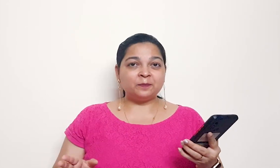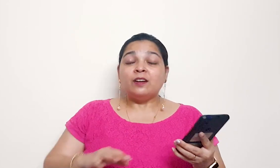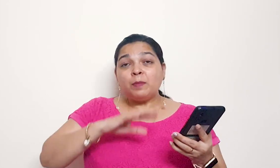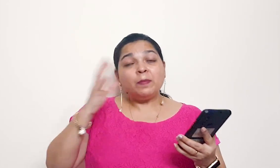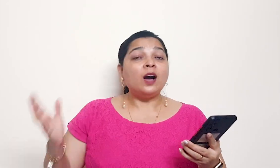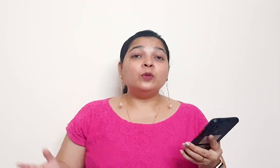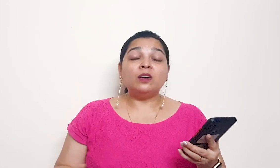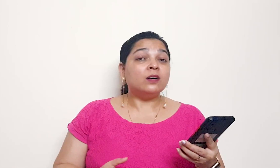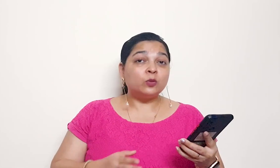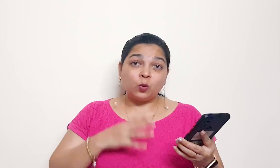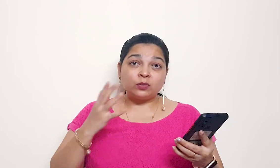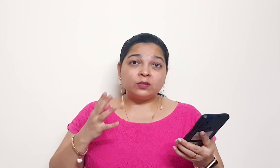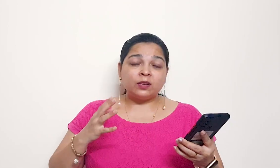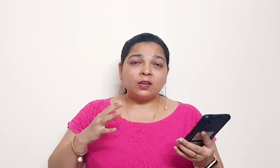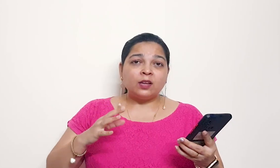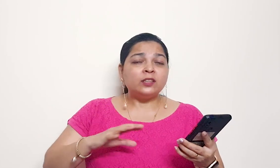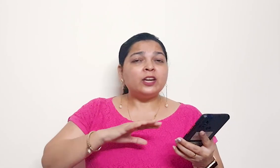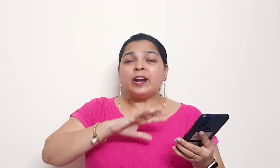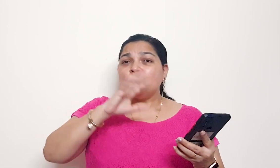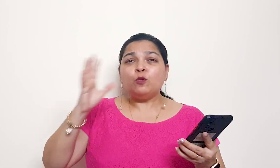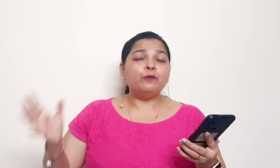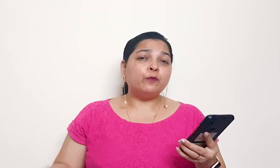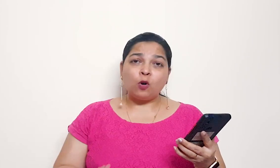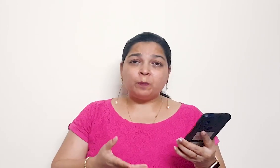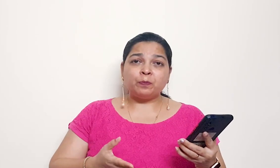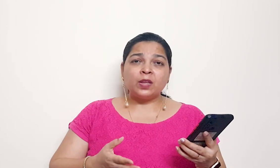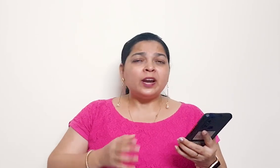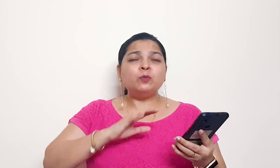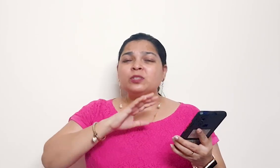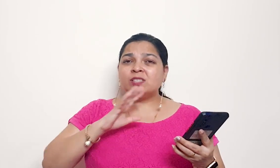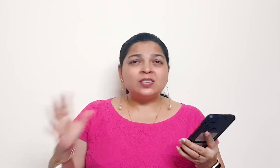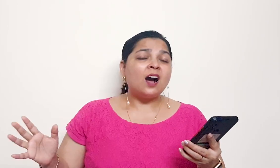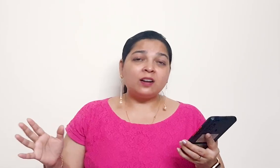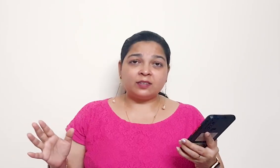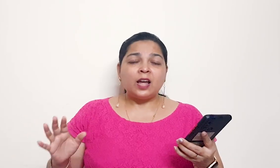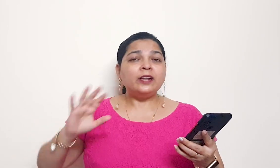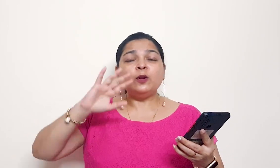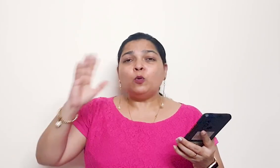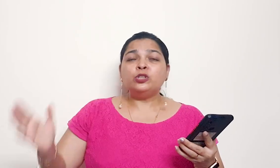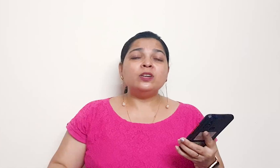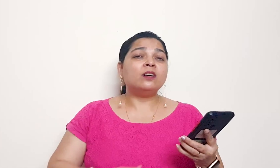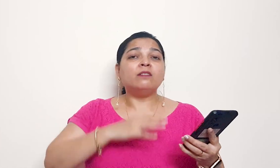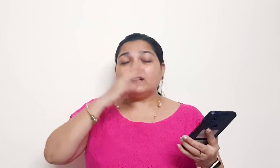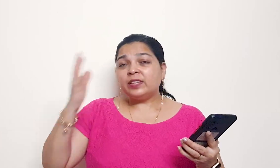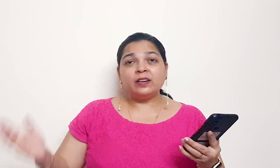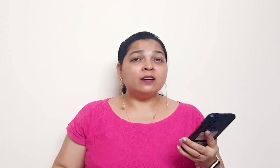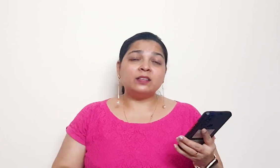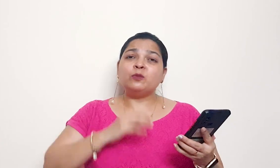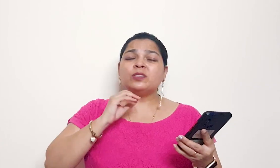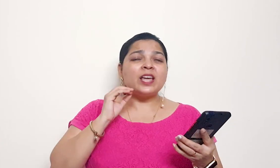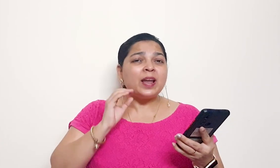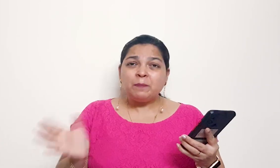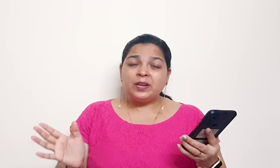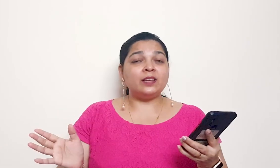Hallelujah. Remember how the earth was. It had no form. It was dark. The ocean covered the